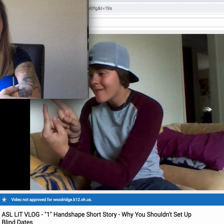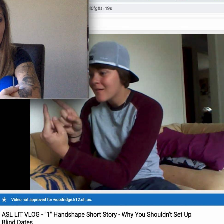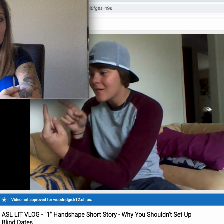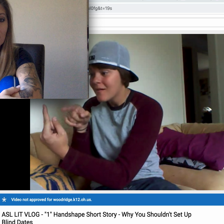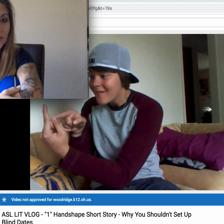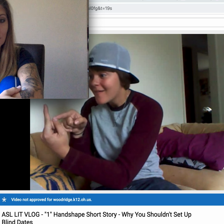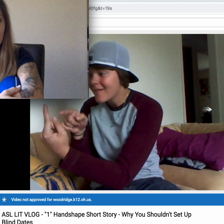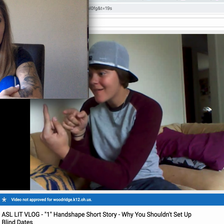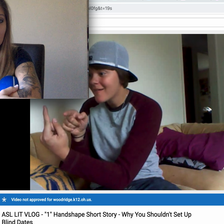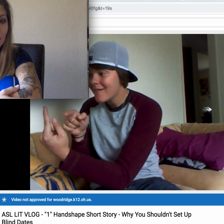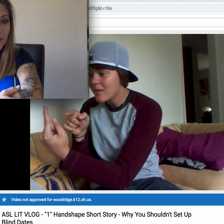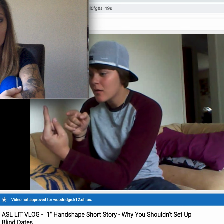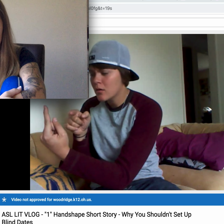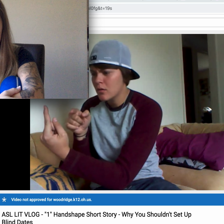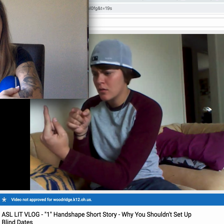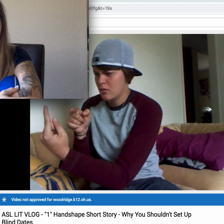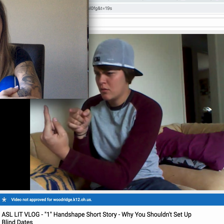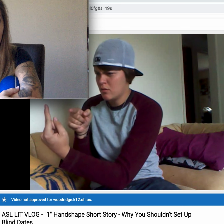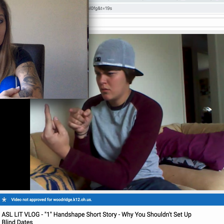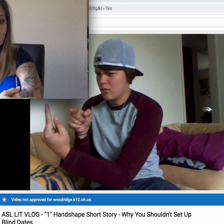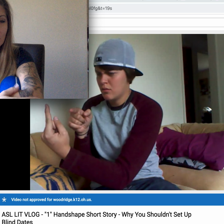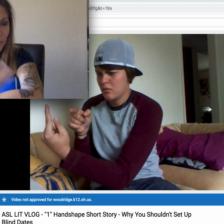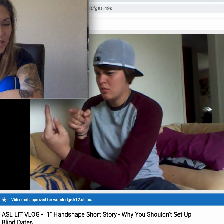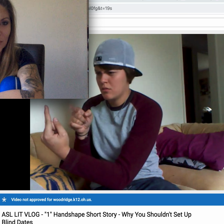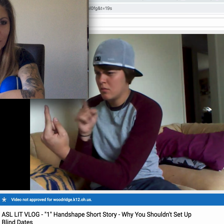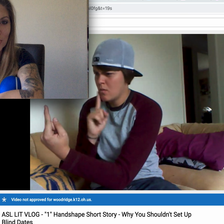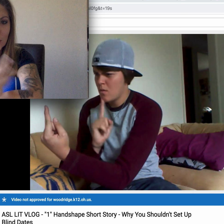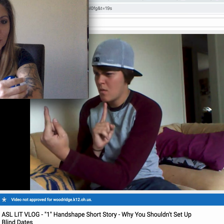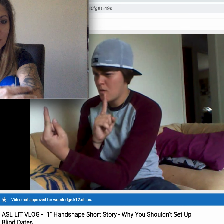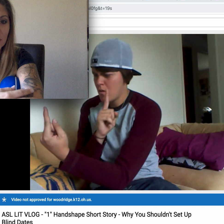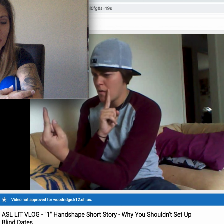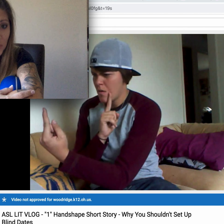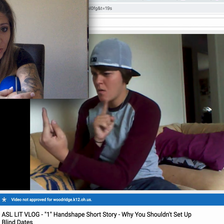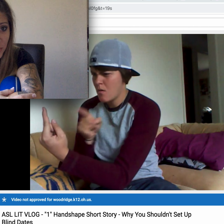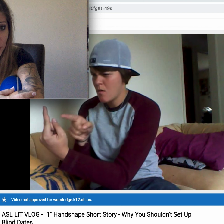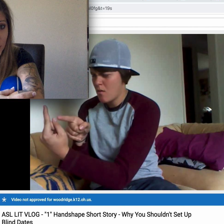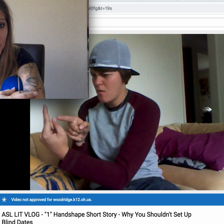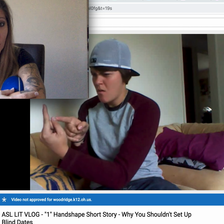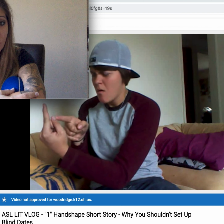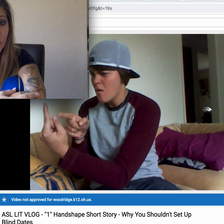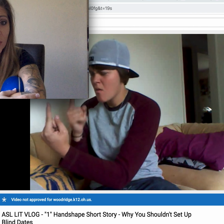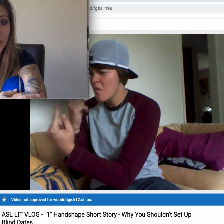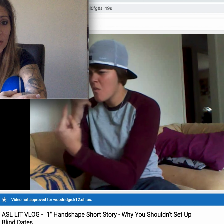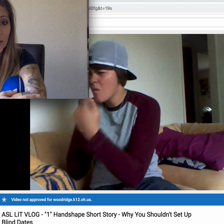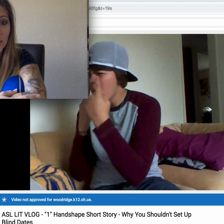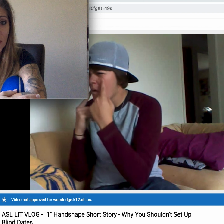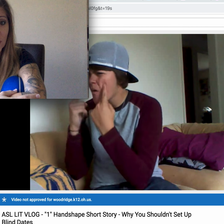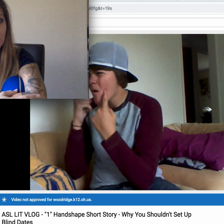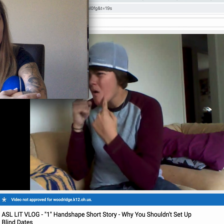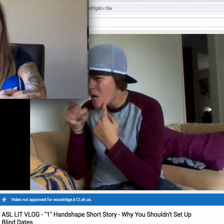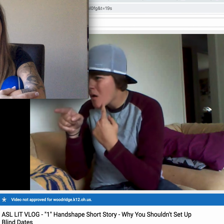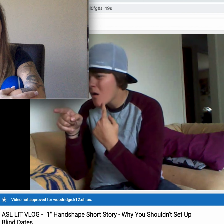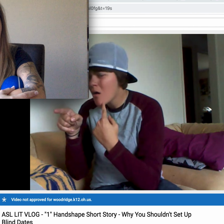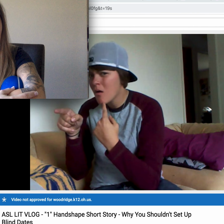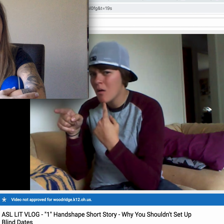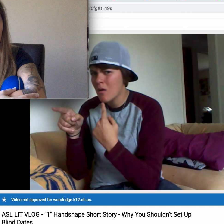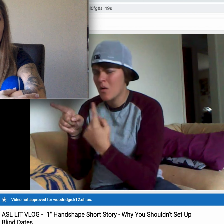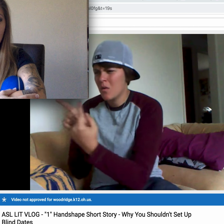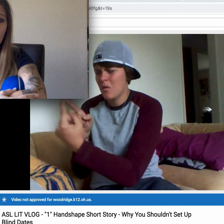"Hey, what's going on? How are you?" You can read it in facial expressions. "You're single? You're